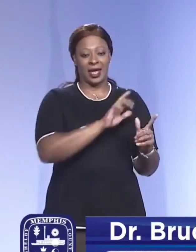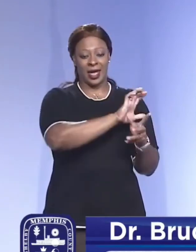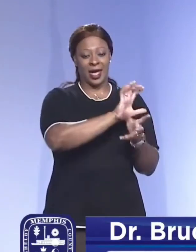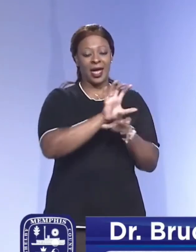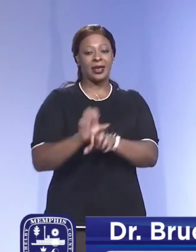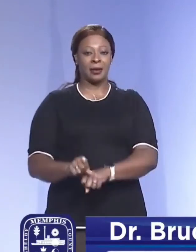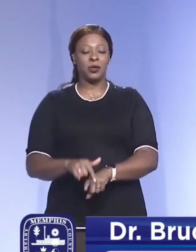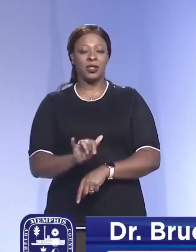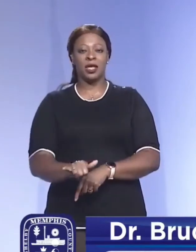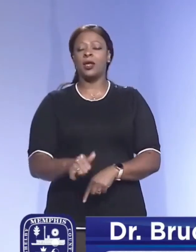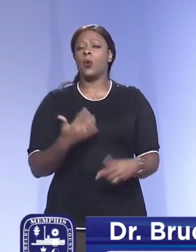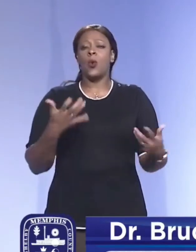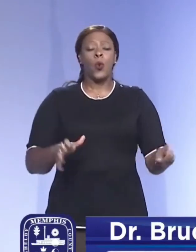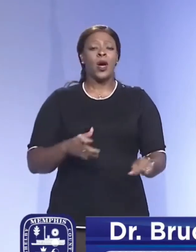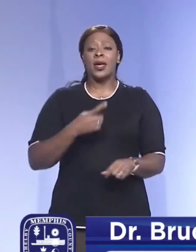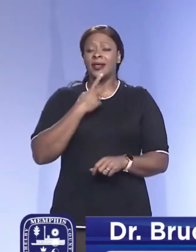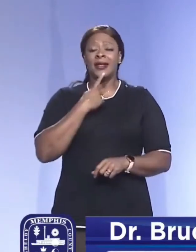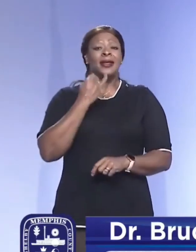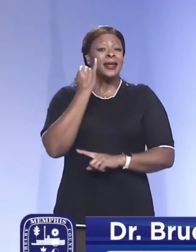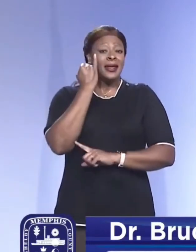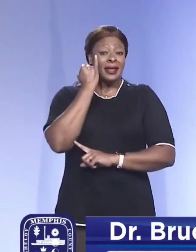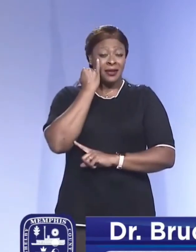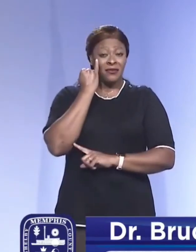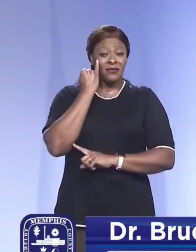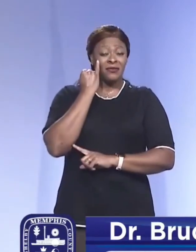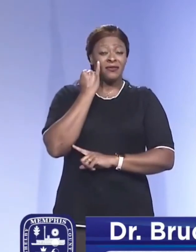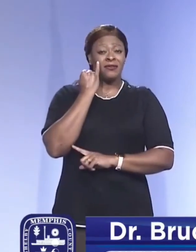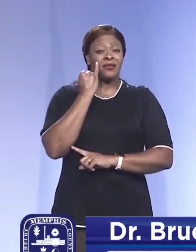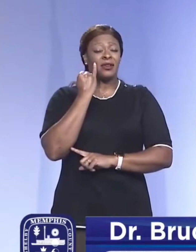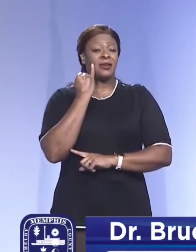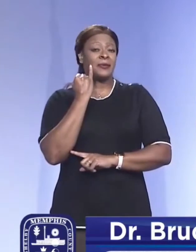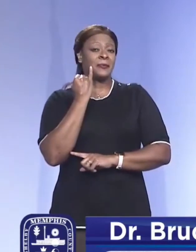say if the